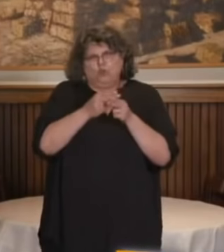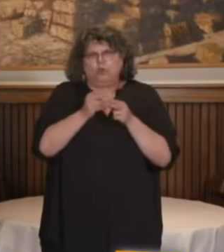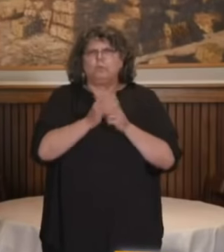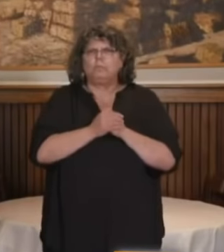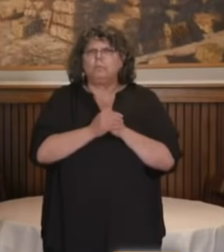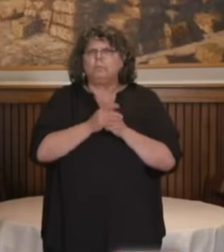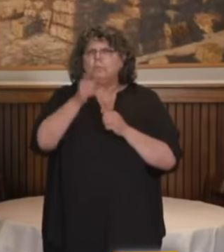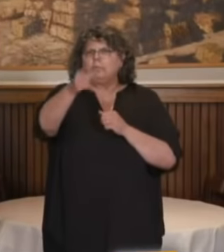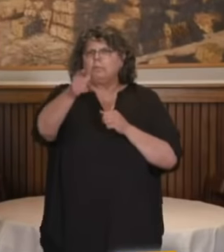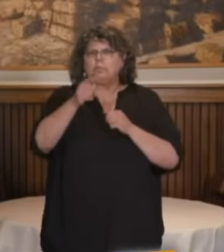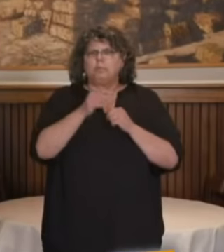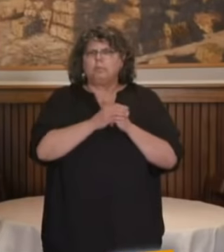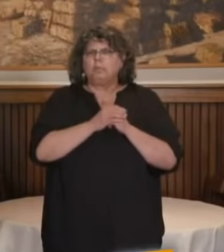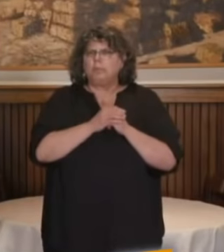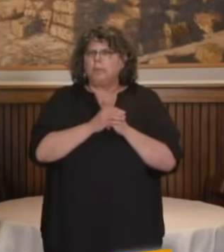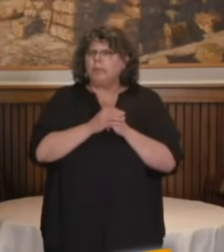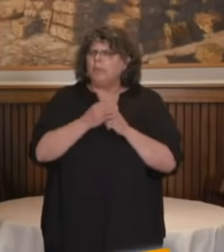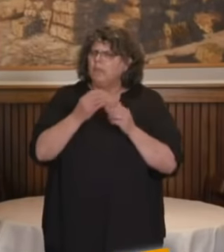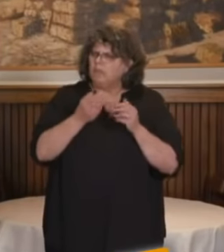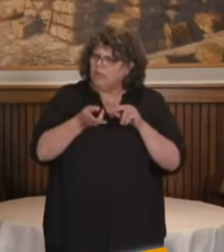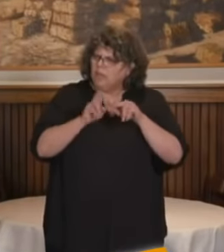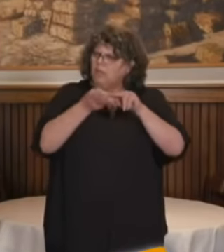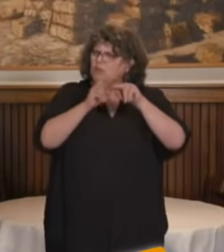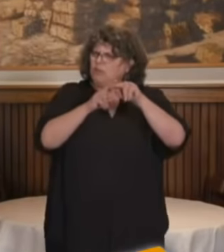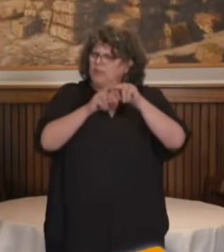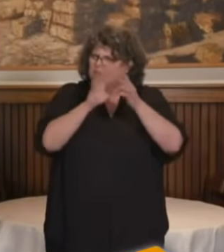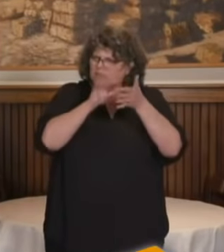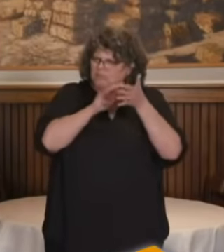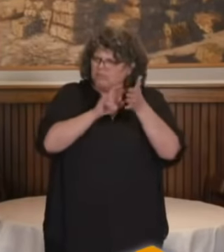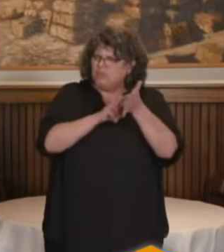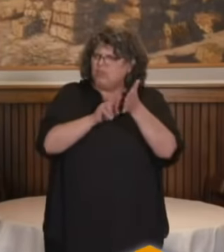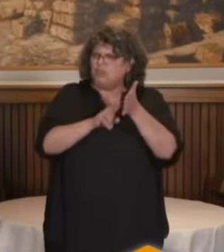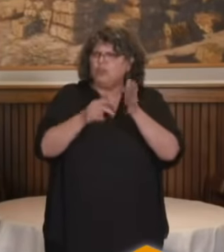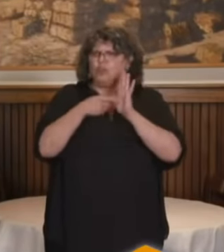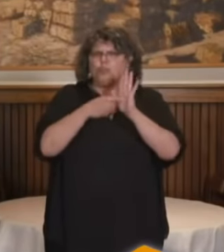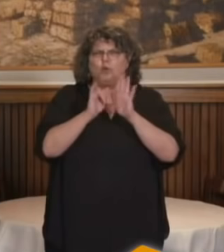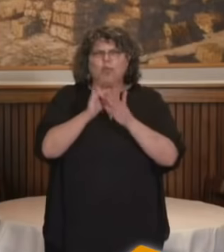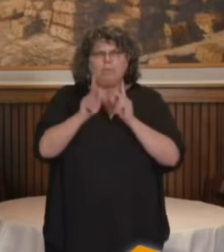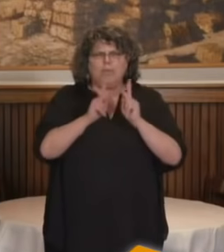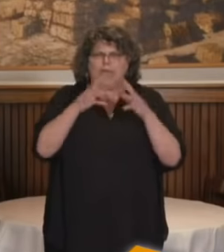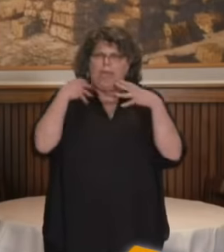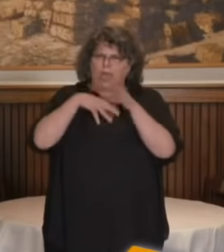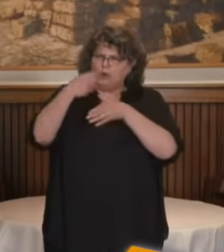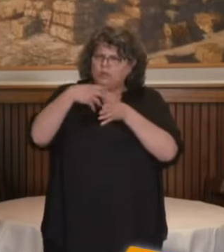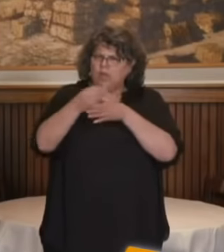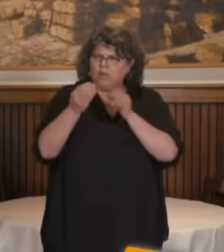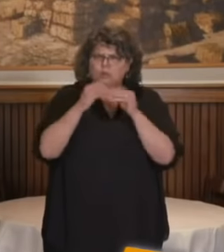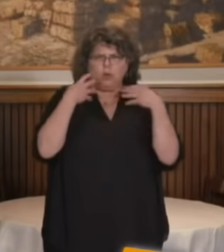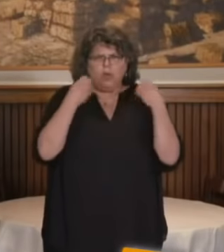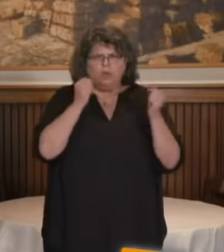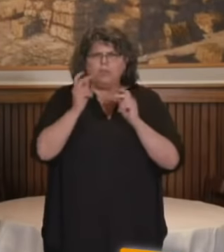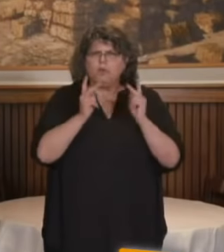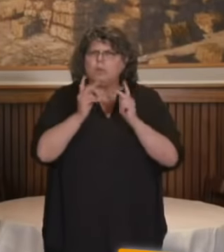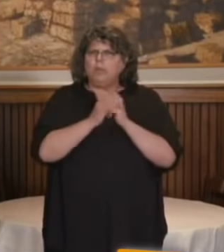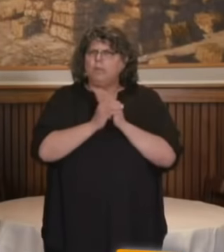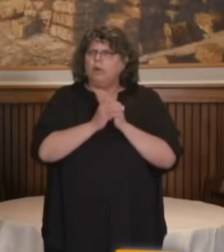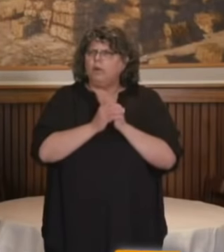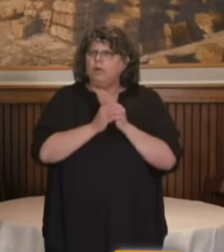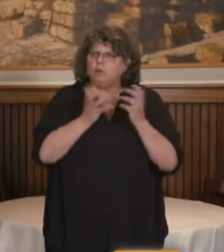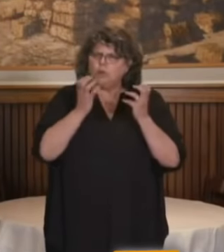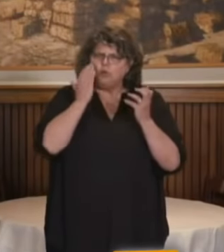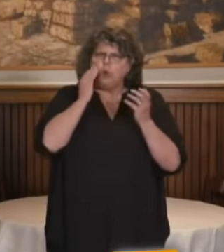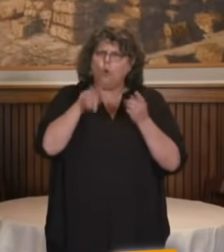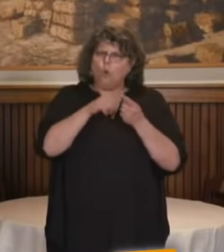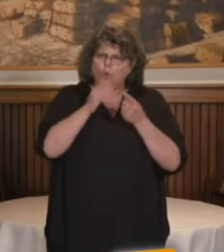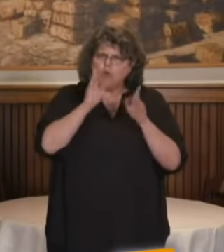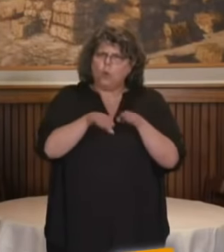Carla Marinucci of Politico points out that increasing studies show that the outdoors is healthier for Californians and presents less risk of infection. She'd like to know,